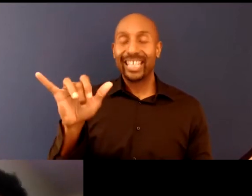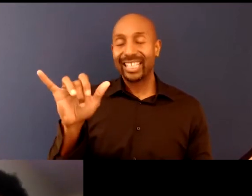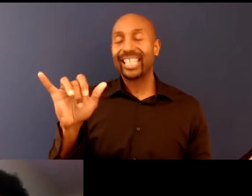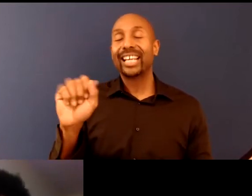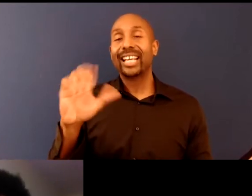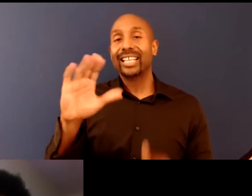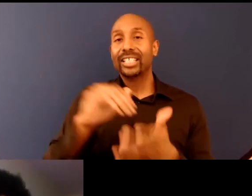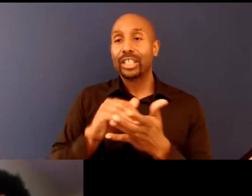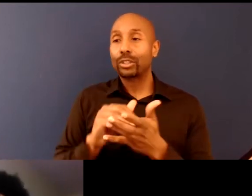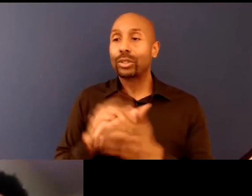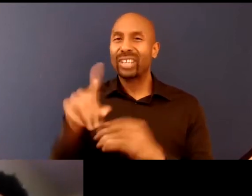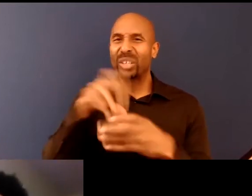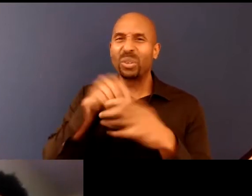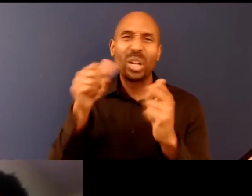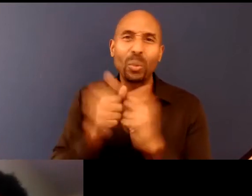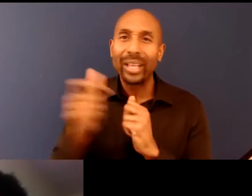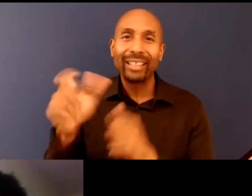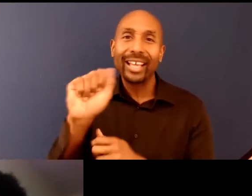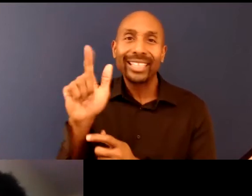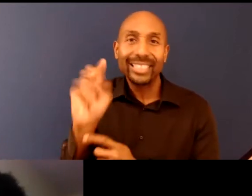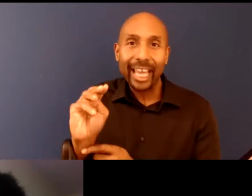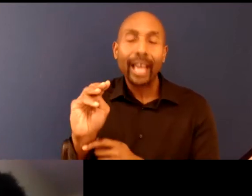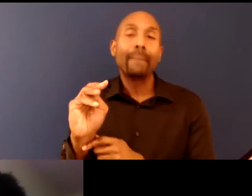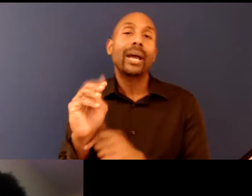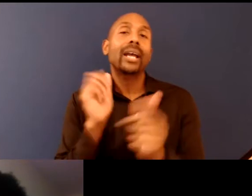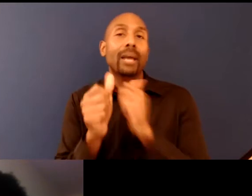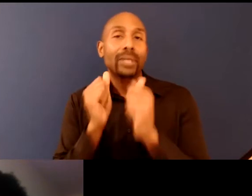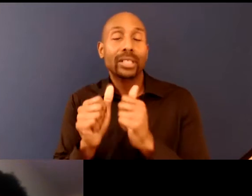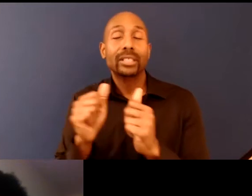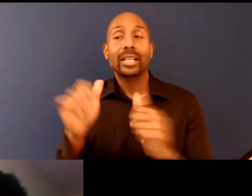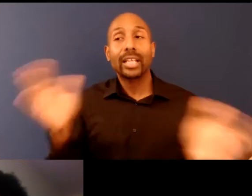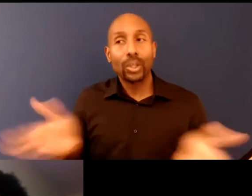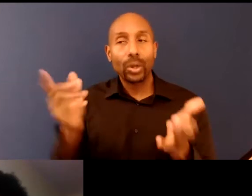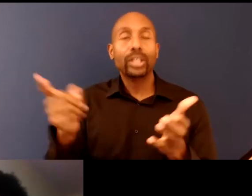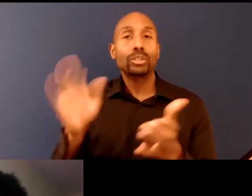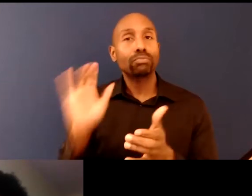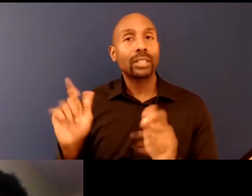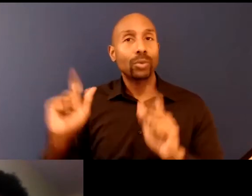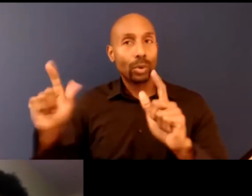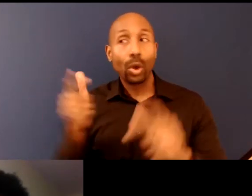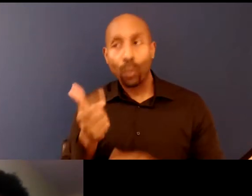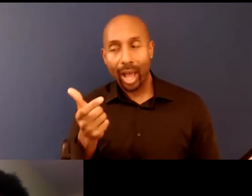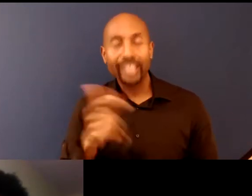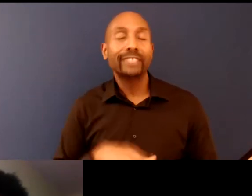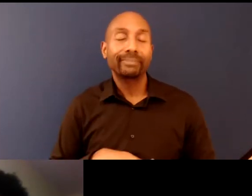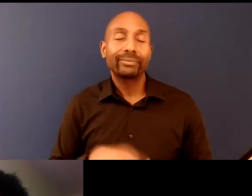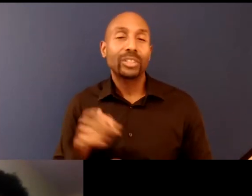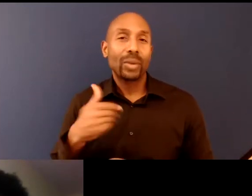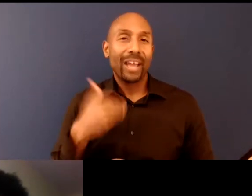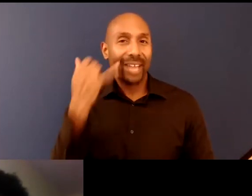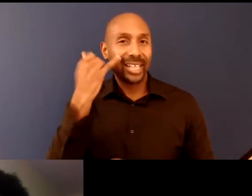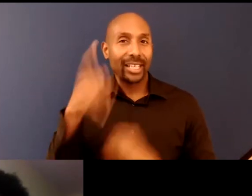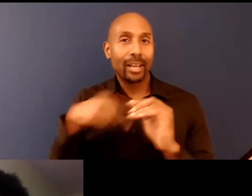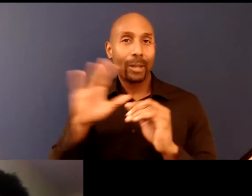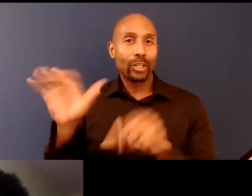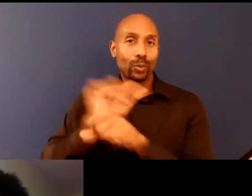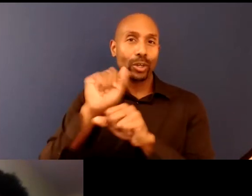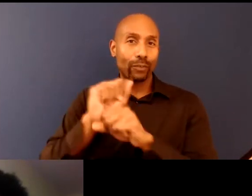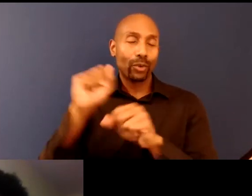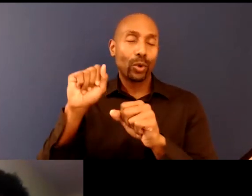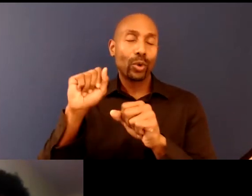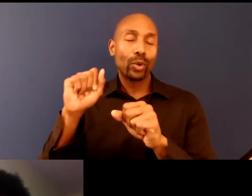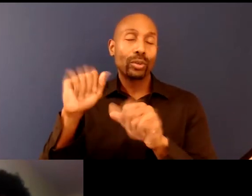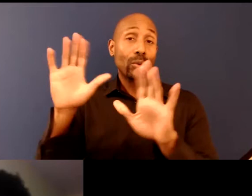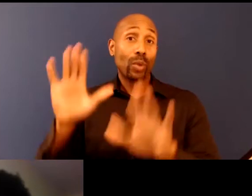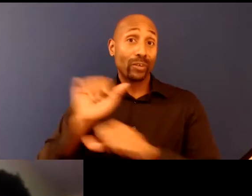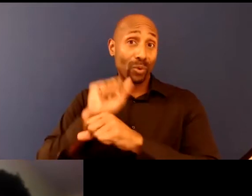watch it after, or bookmark it to watch it after the conclusion of the workshop. But you get an idea of some wonderful work that Kosi's been